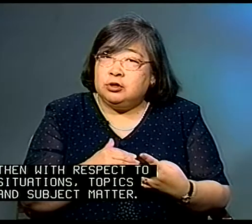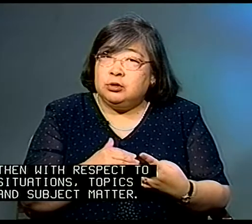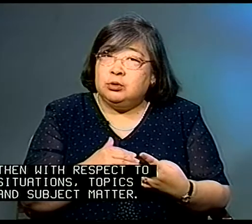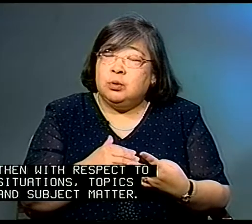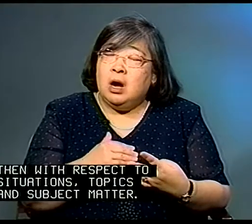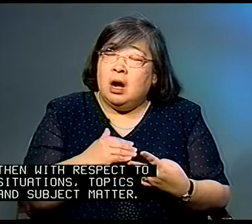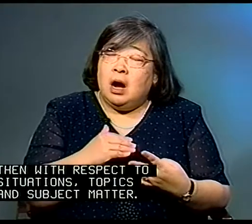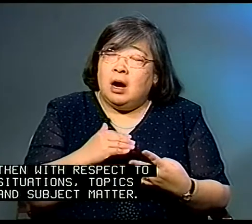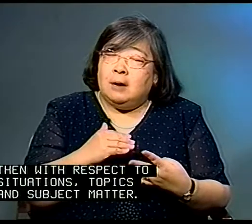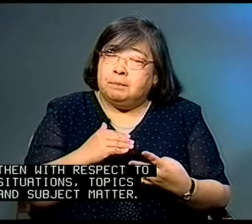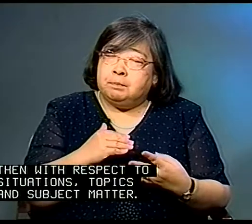to